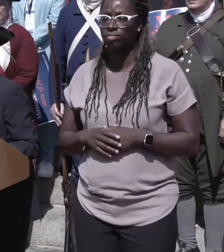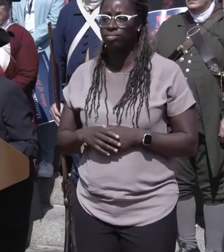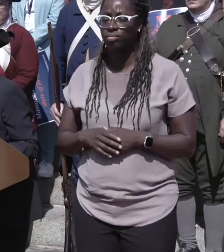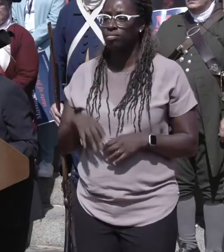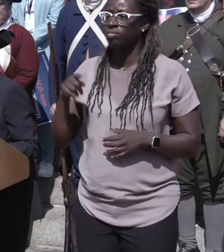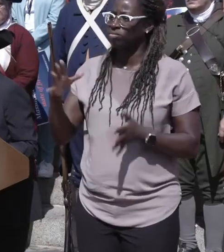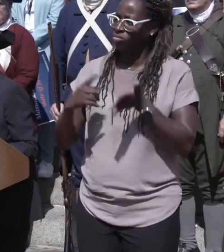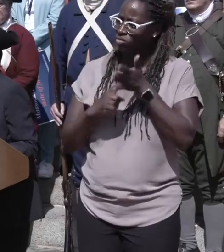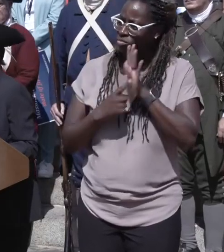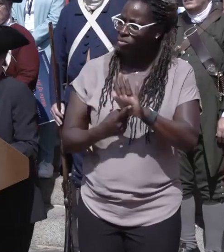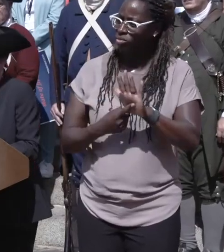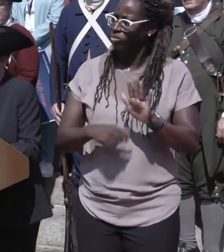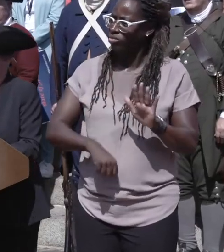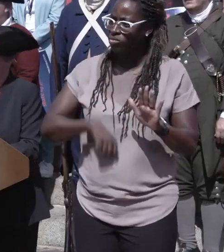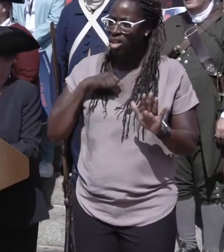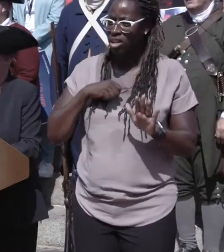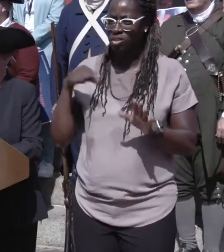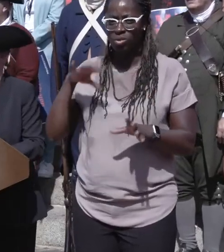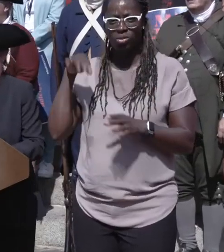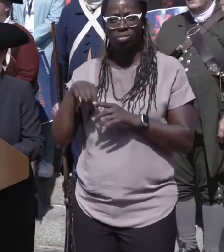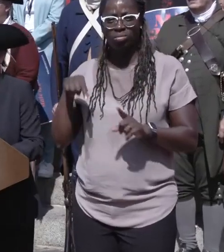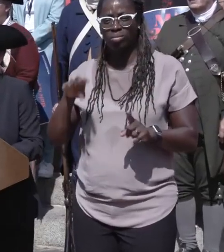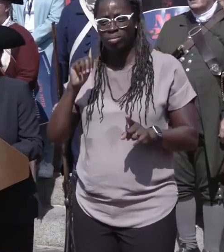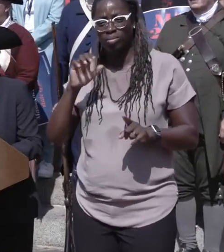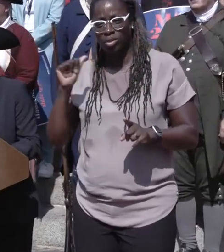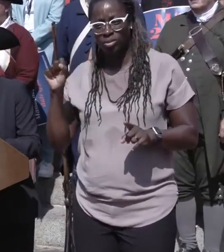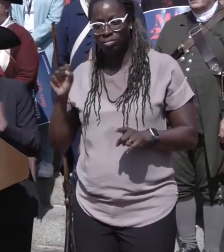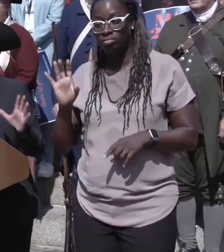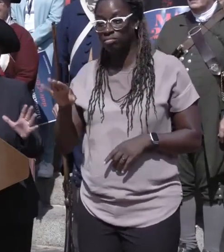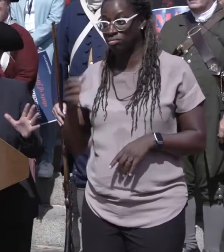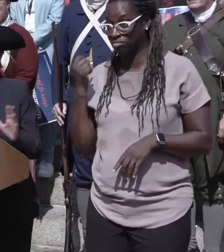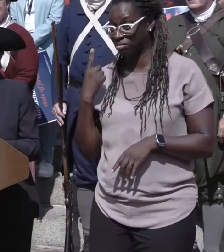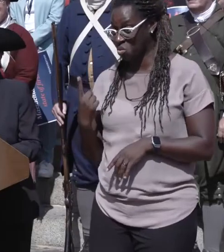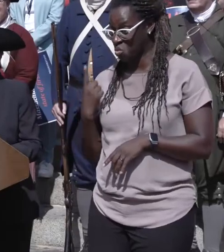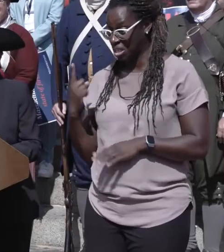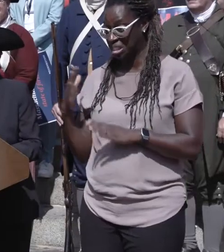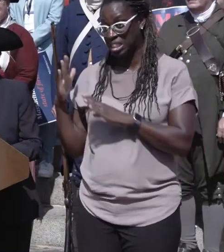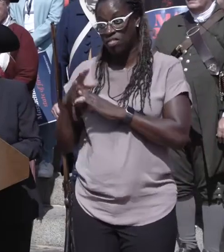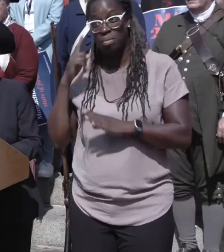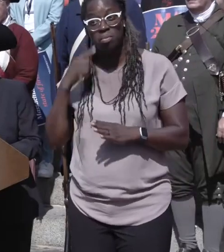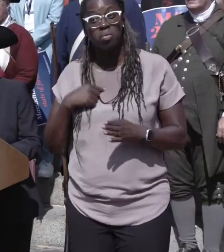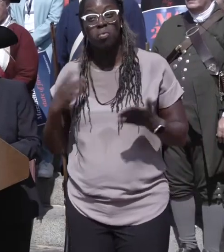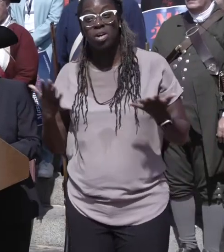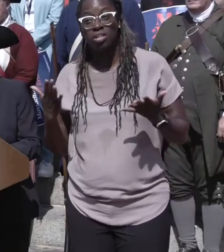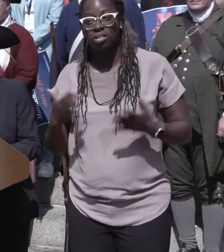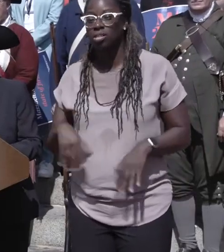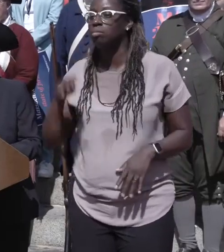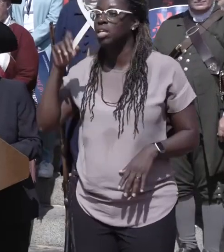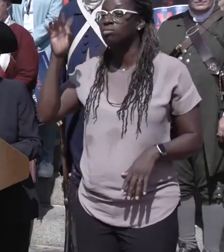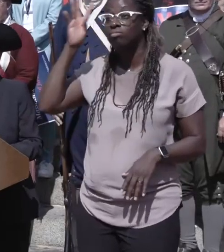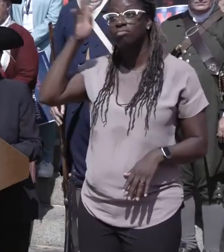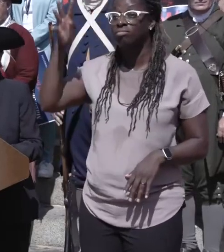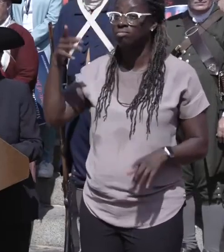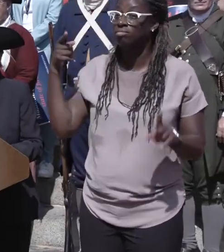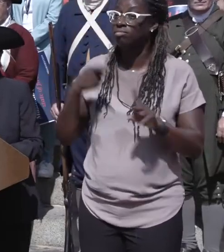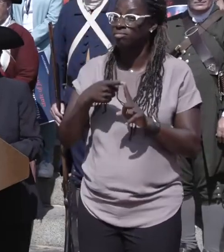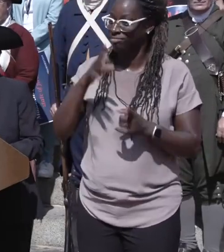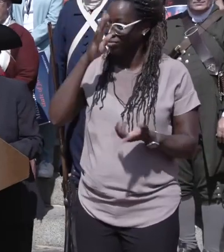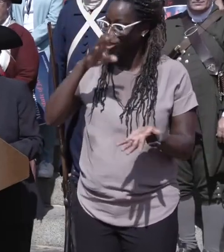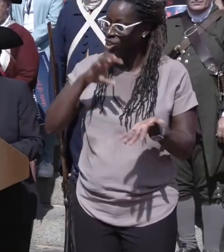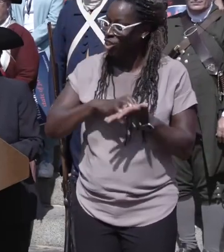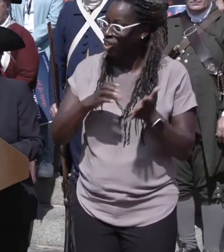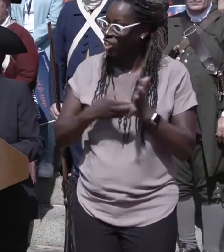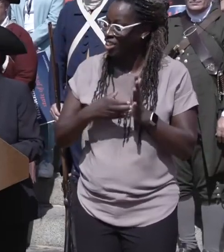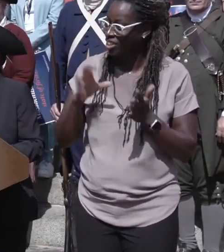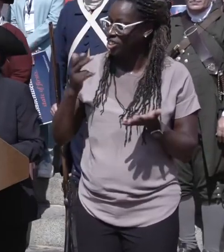the chocolate chip cookie invention, but that's just me. Communities across the Commonwealth are already busy meeting, organizing,